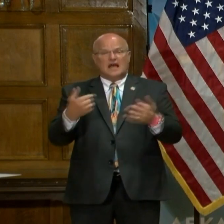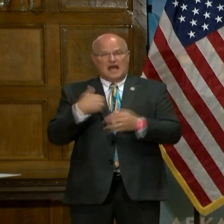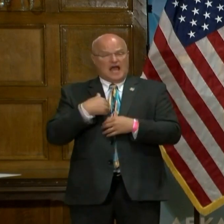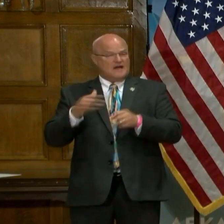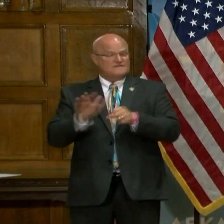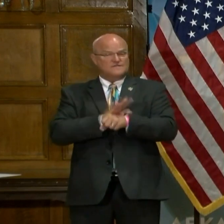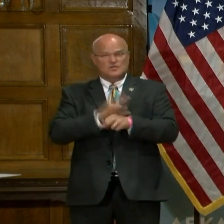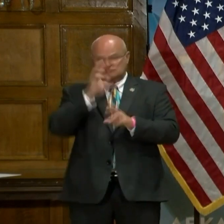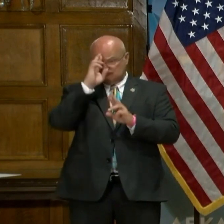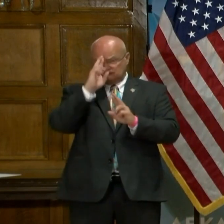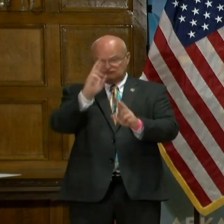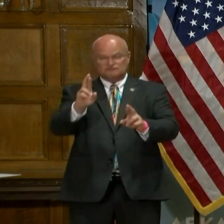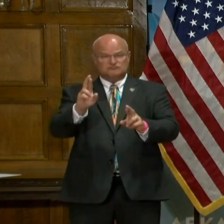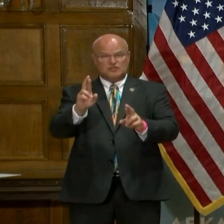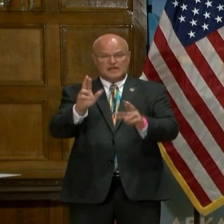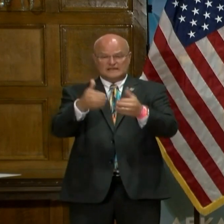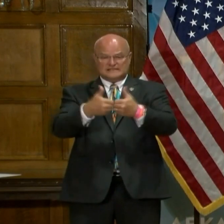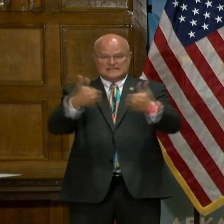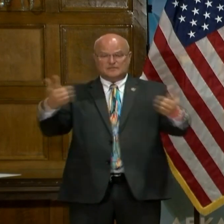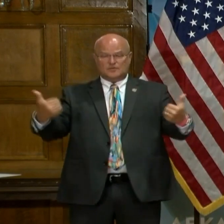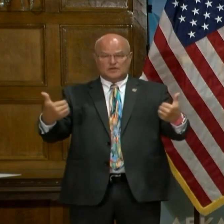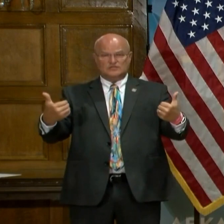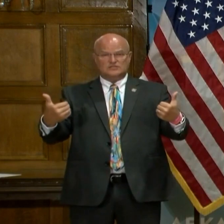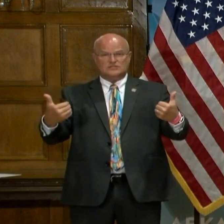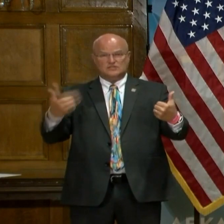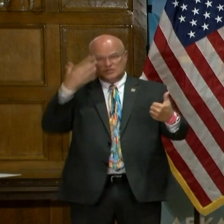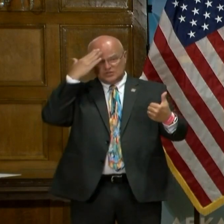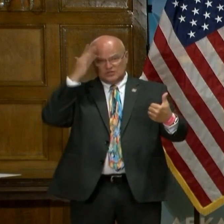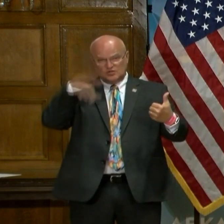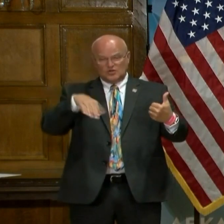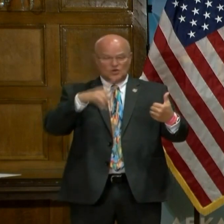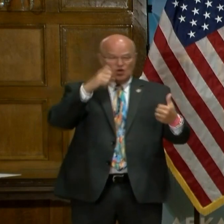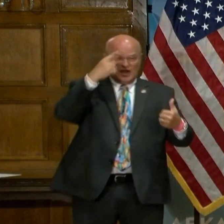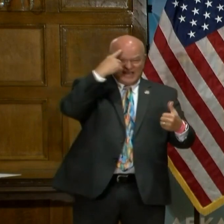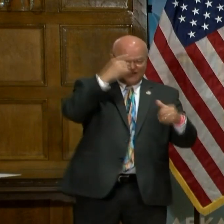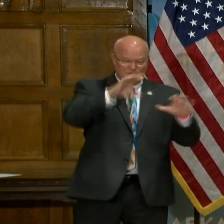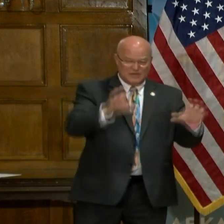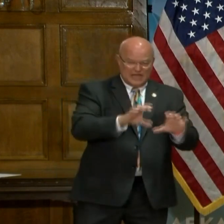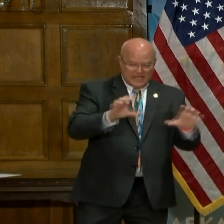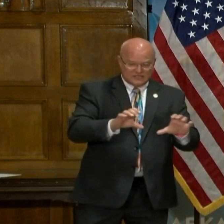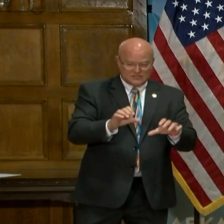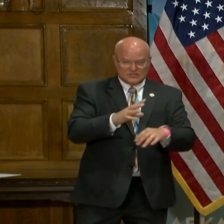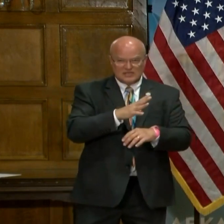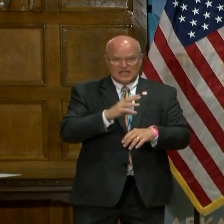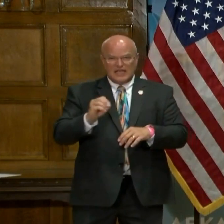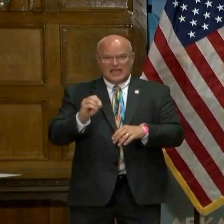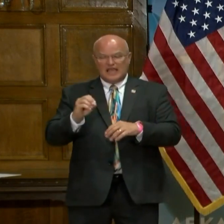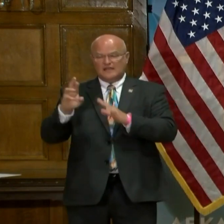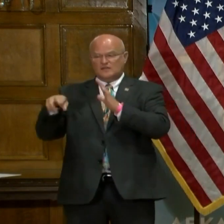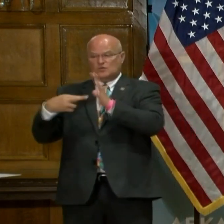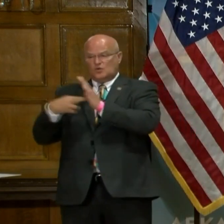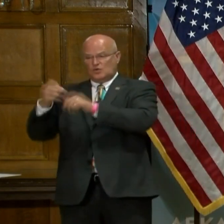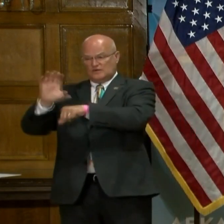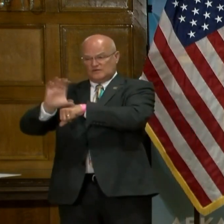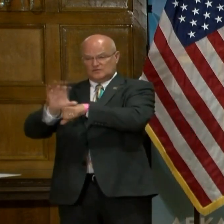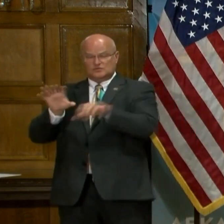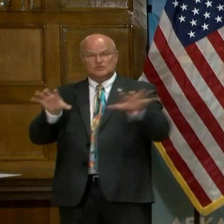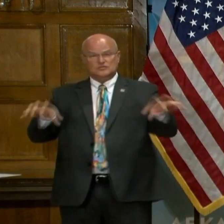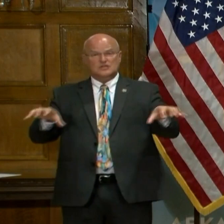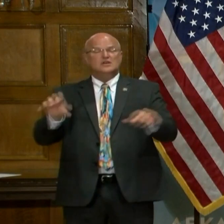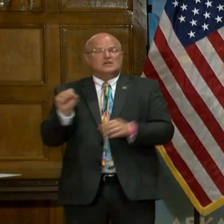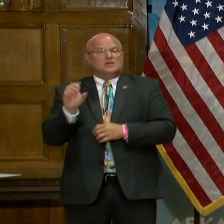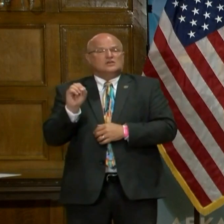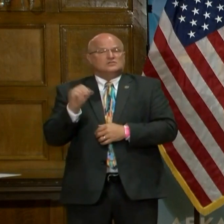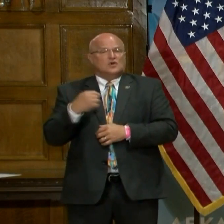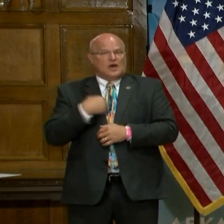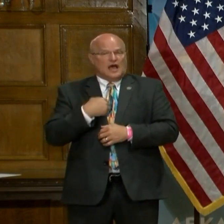I fully respect the separation between government action and the role of the church. And